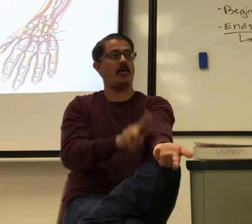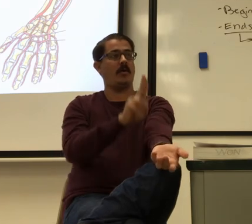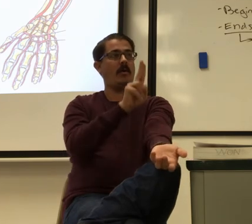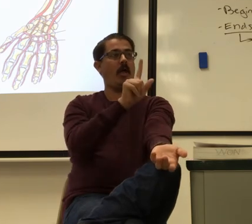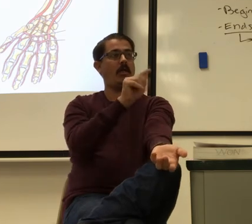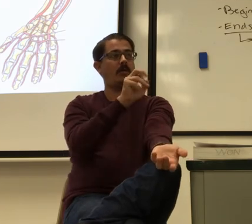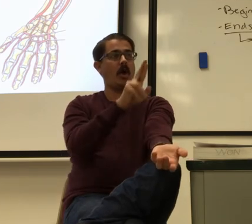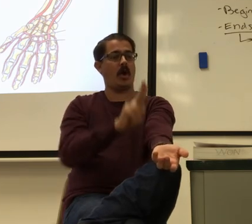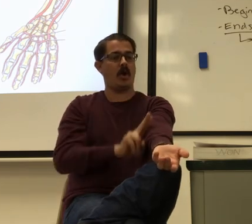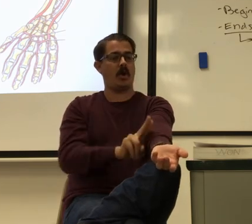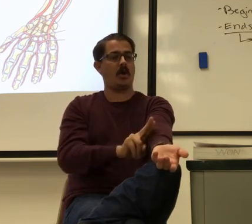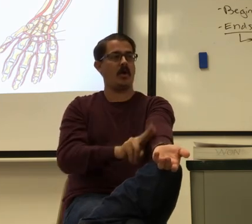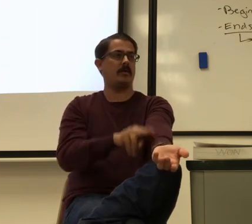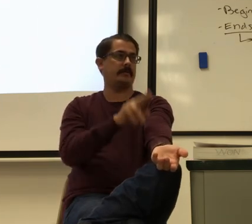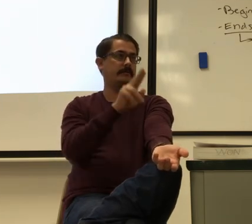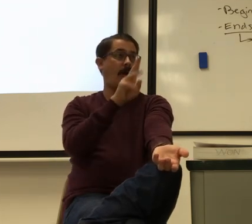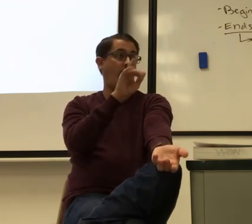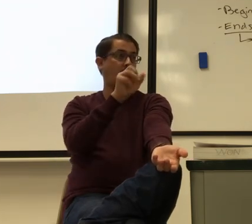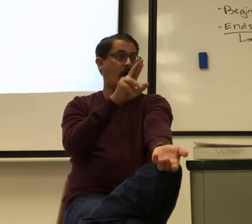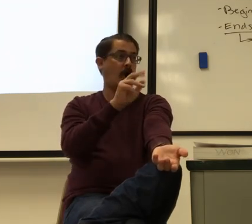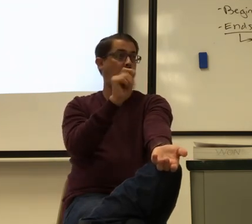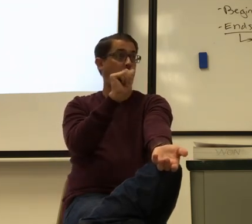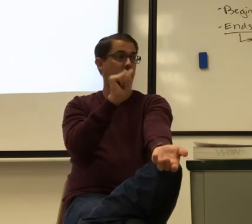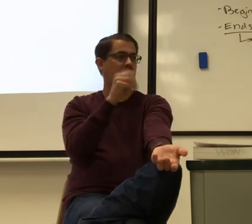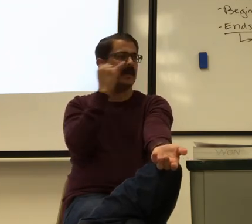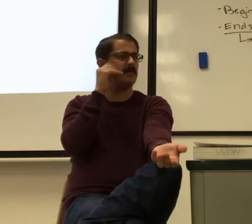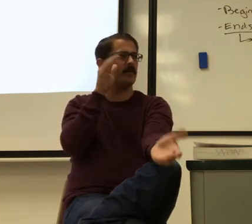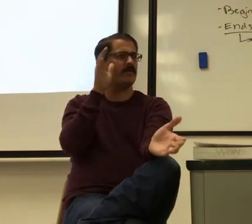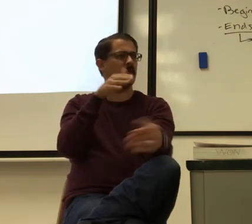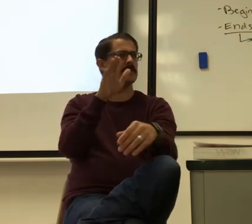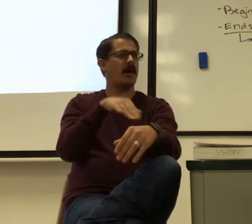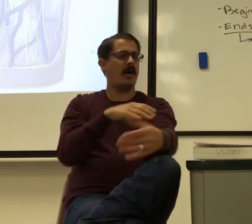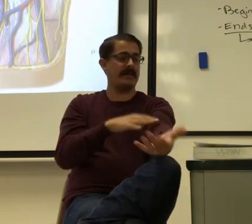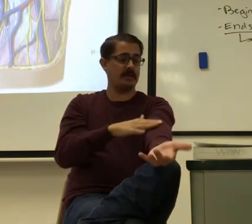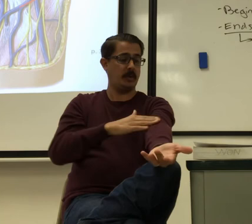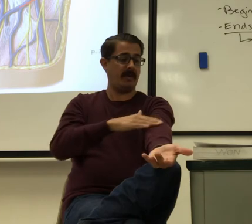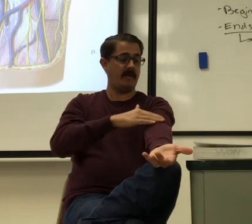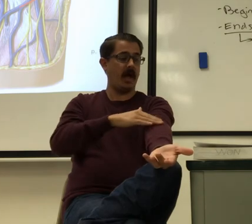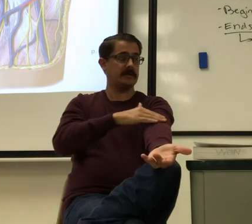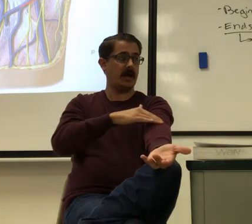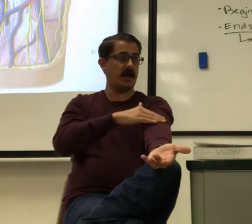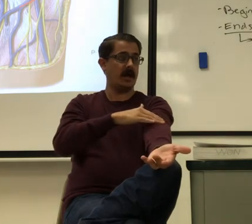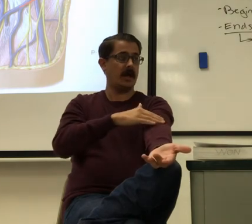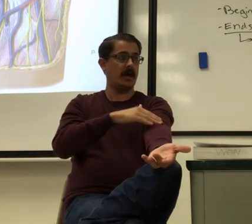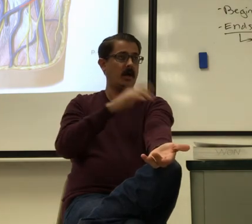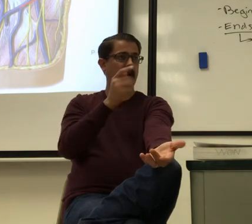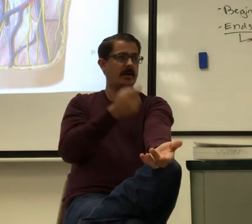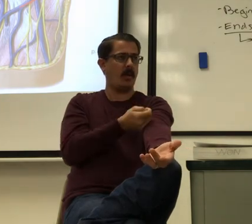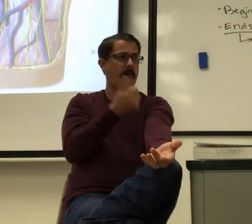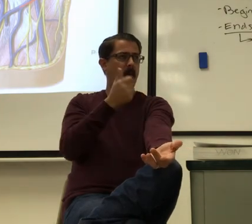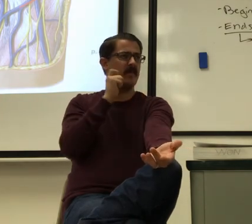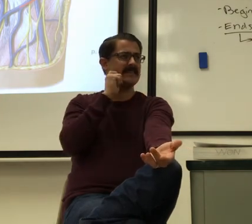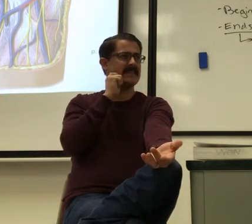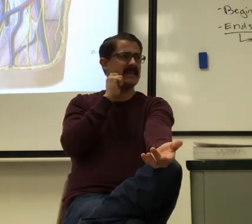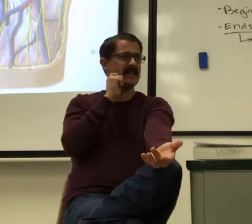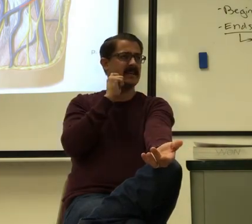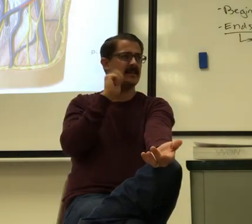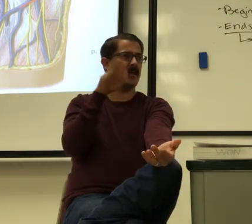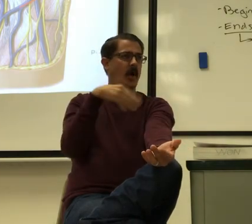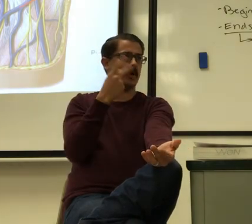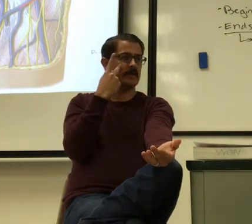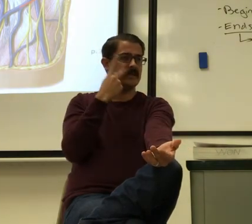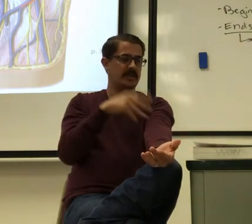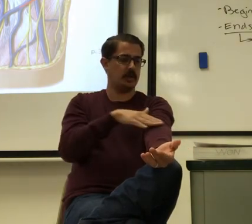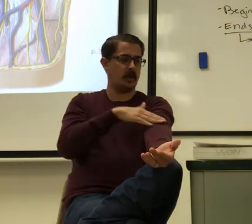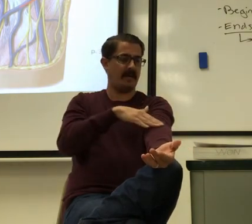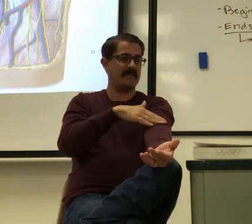have the ulnar artery. If we just focus on that cubital fossa, when we dissect away the skin, all we see are the